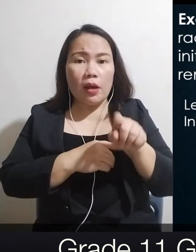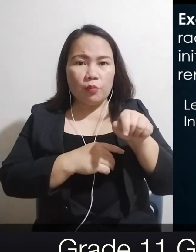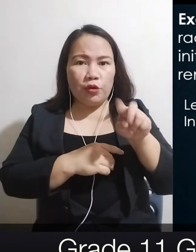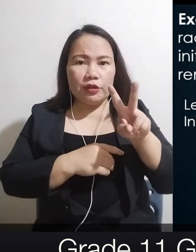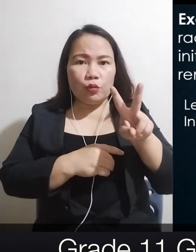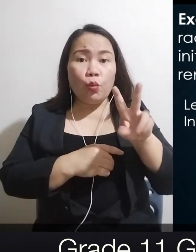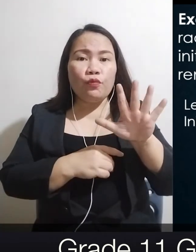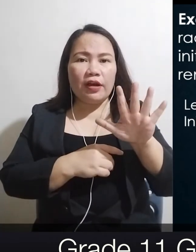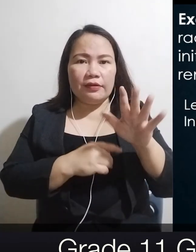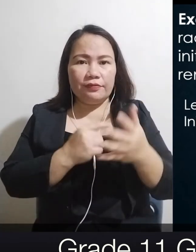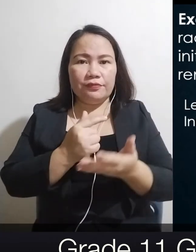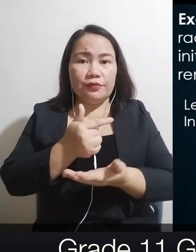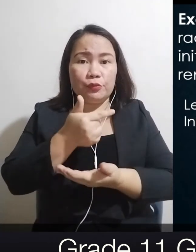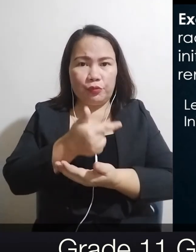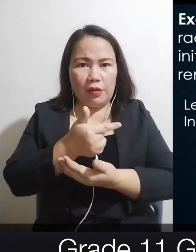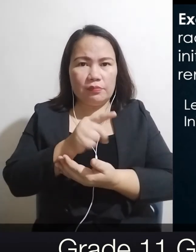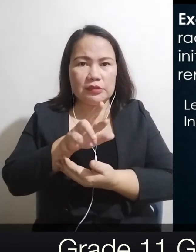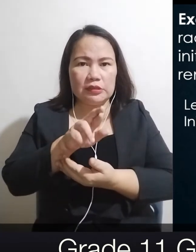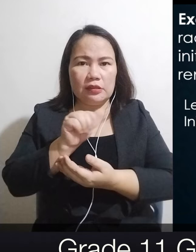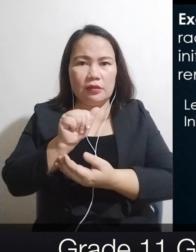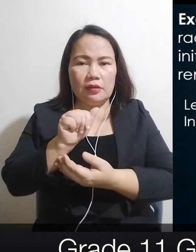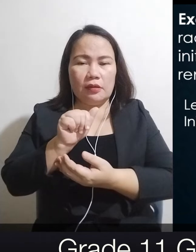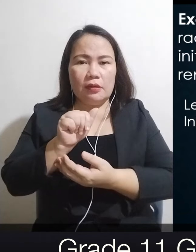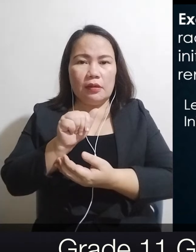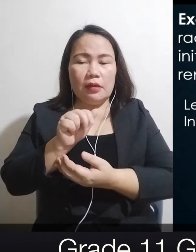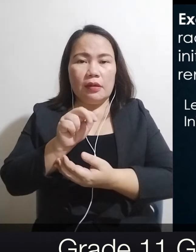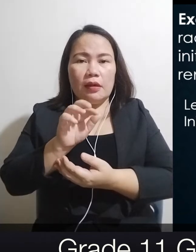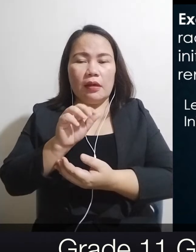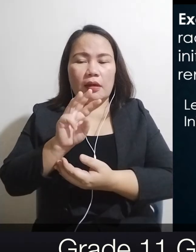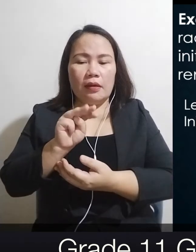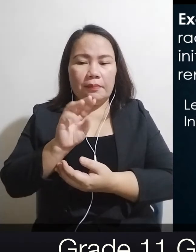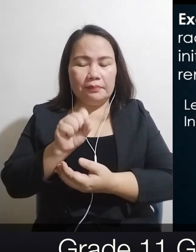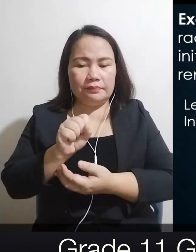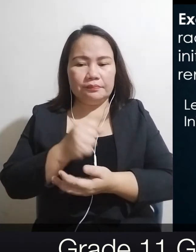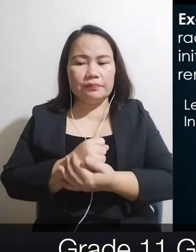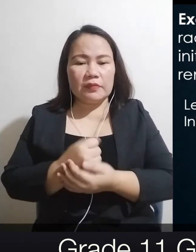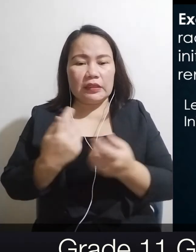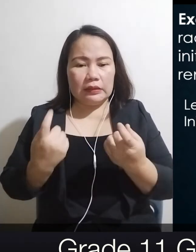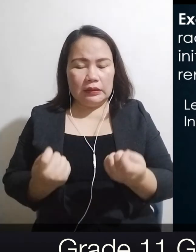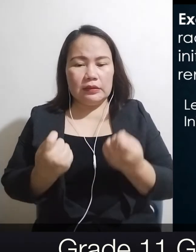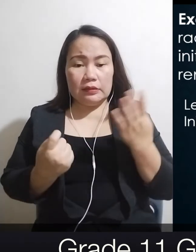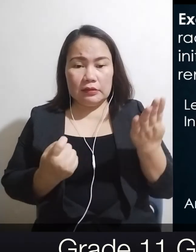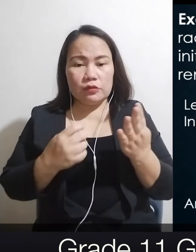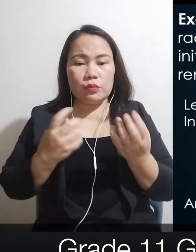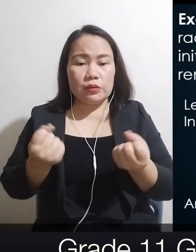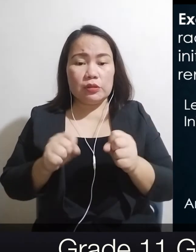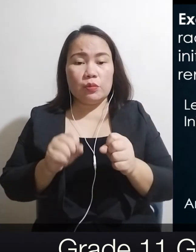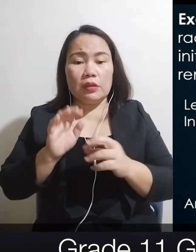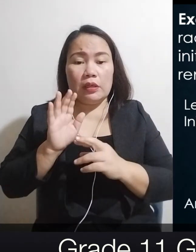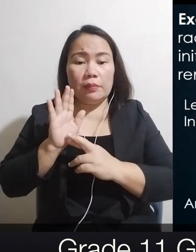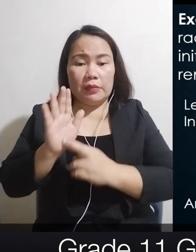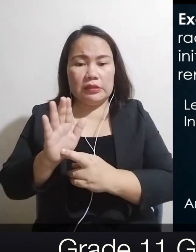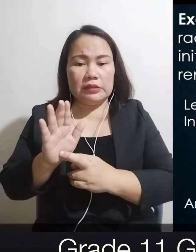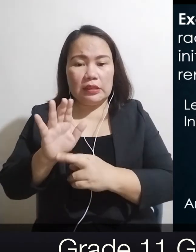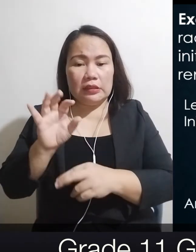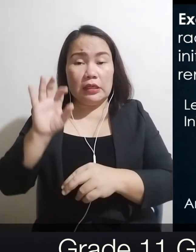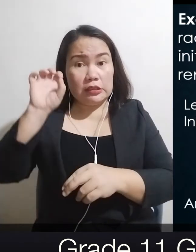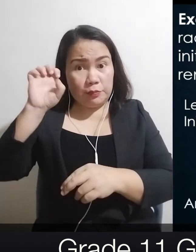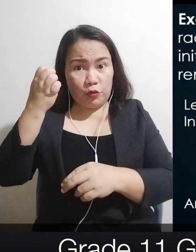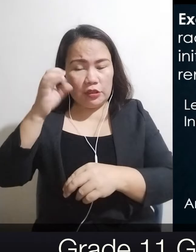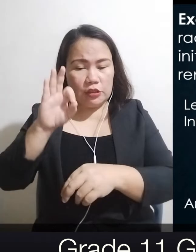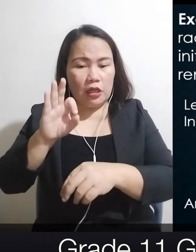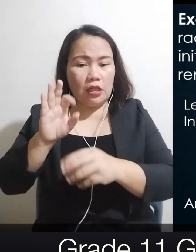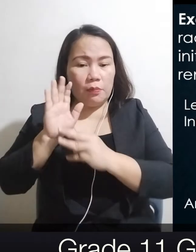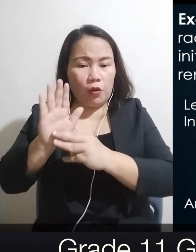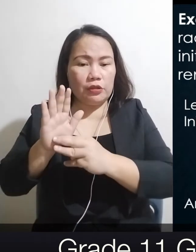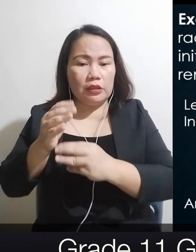is 1.25 grams. So in this situation, we can represent using exponential model by y